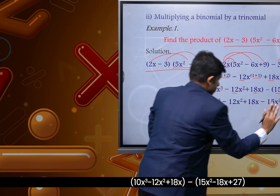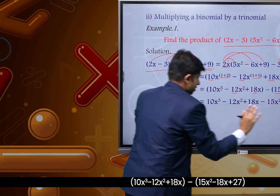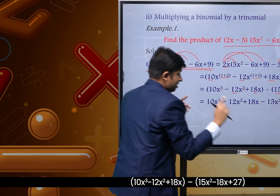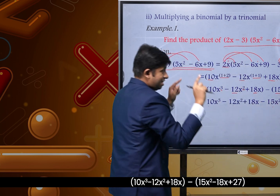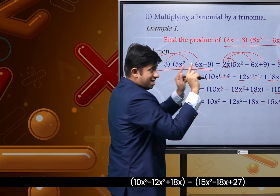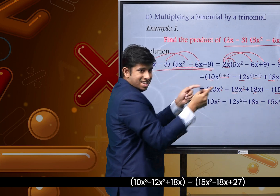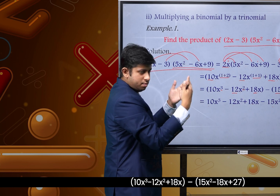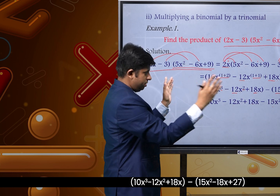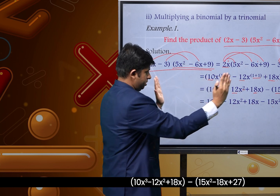27.